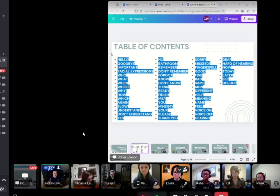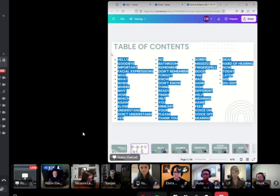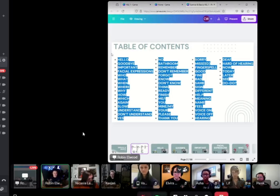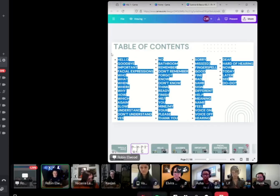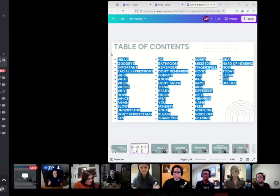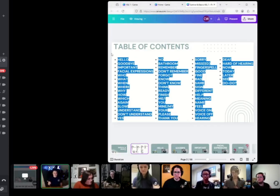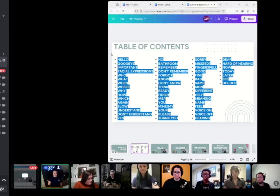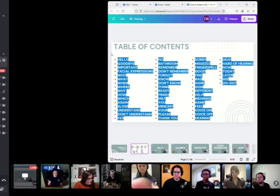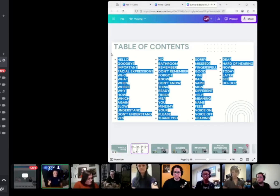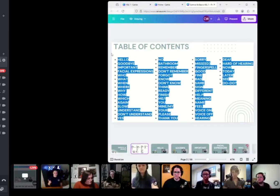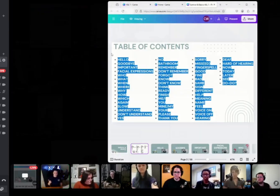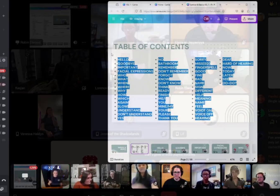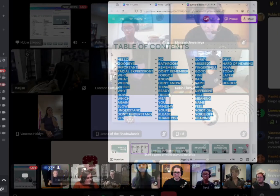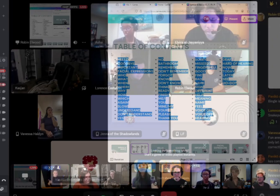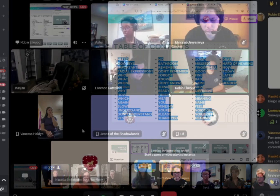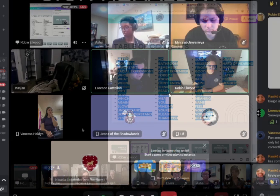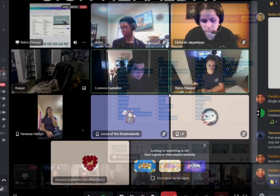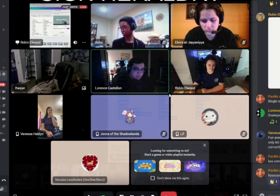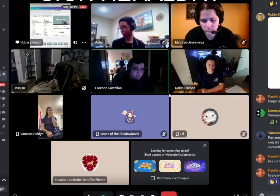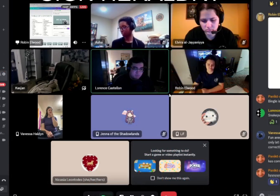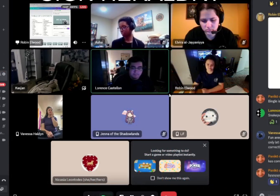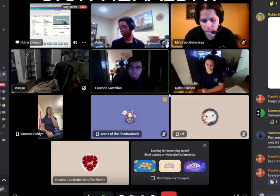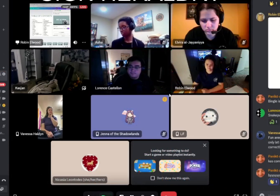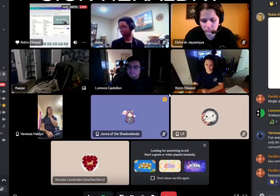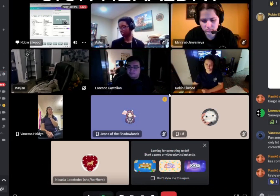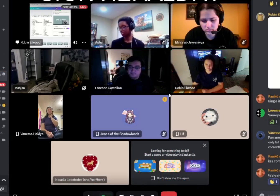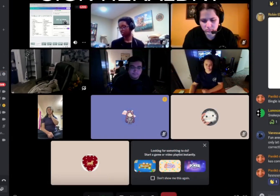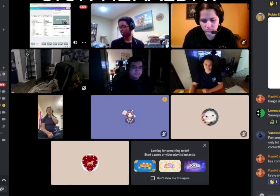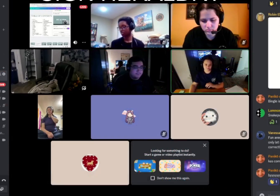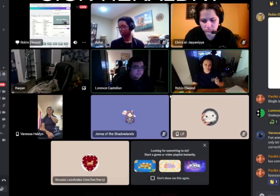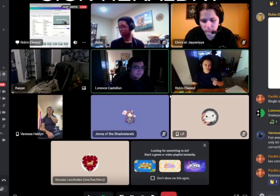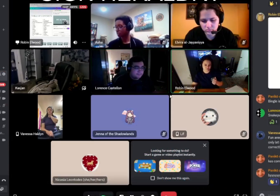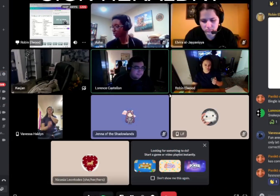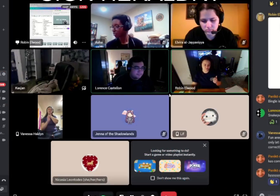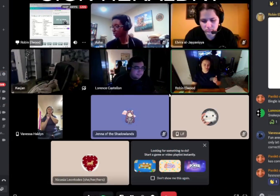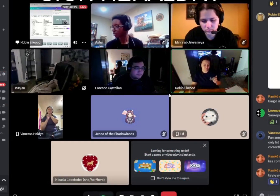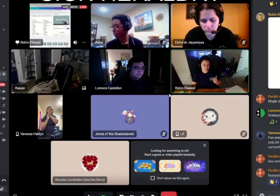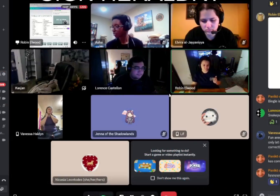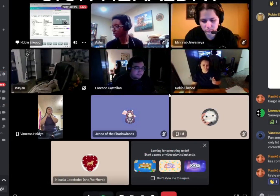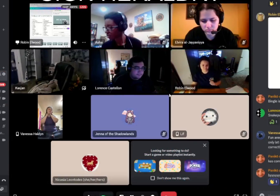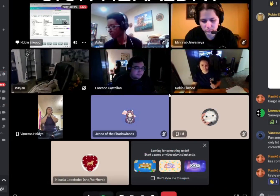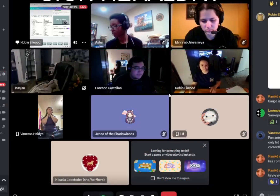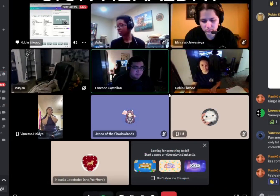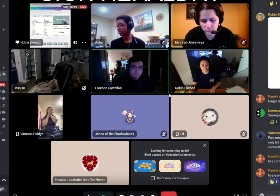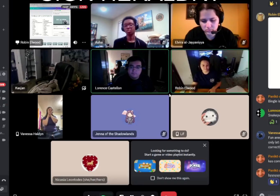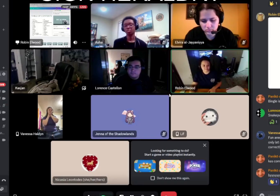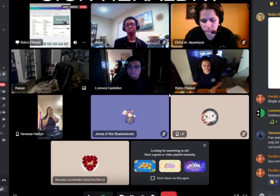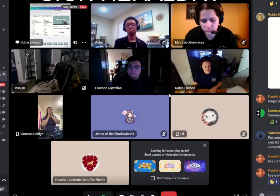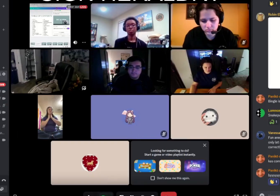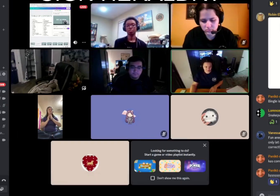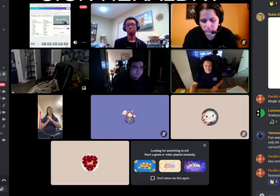8:50-ish. Sound good? Okay. All right, then, catch up. You got the video still going? Yep. Okay,